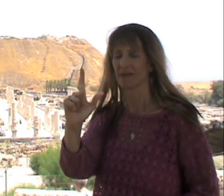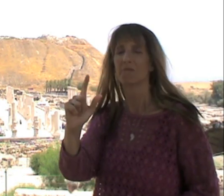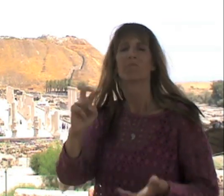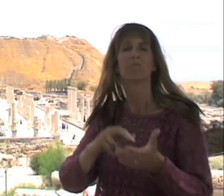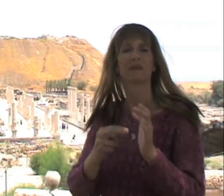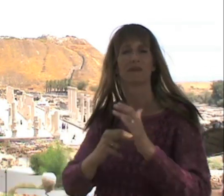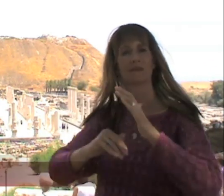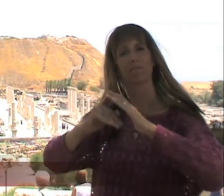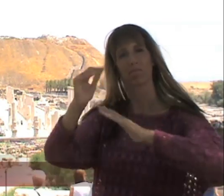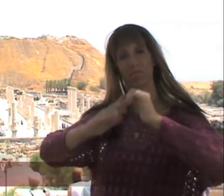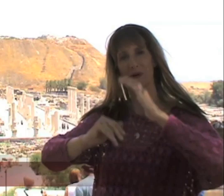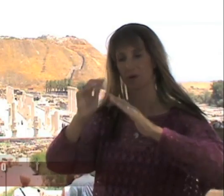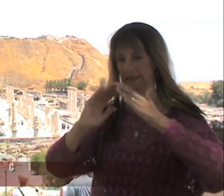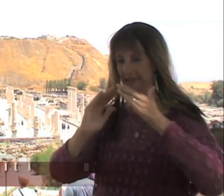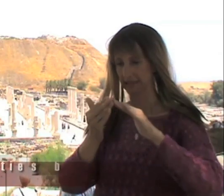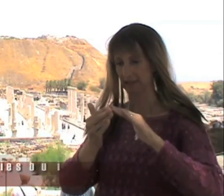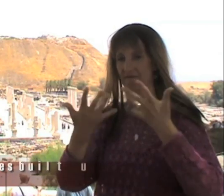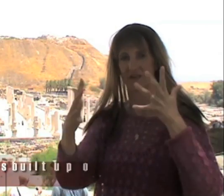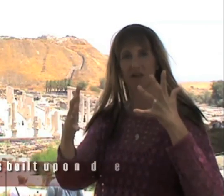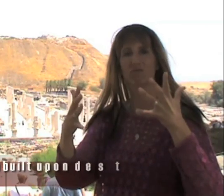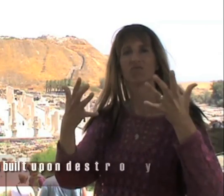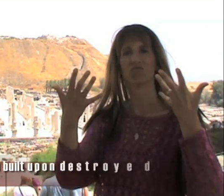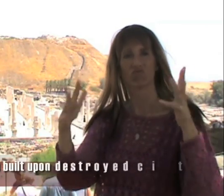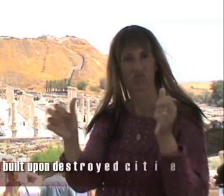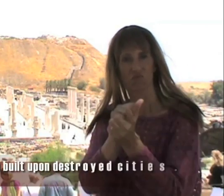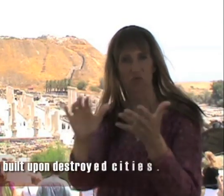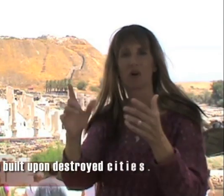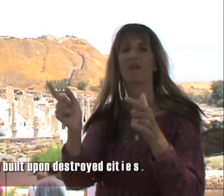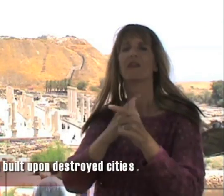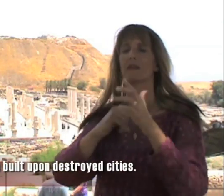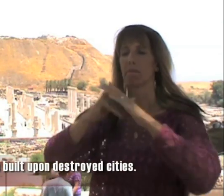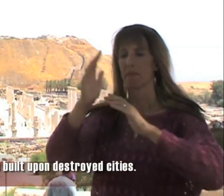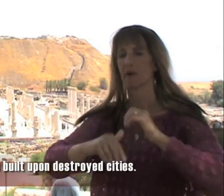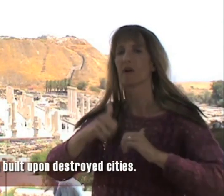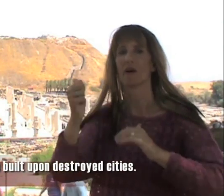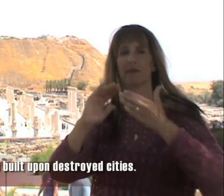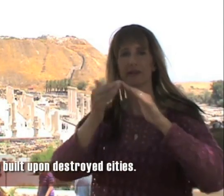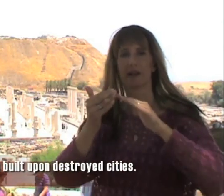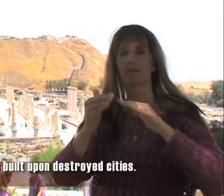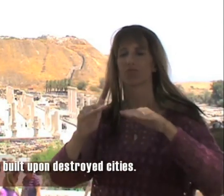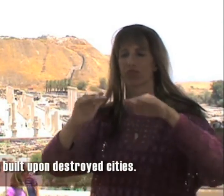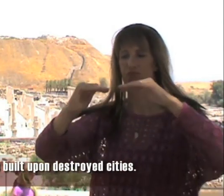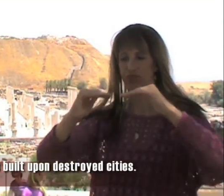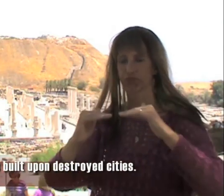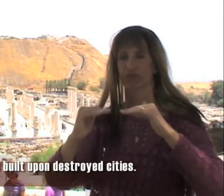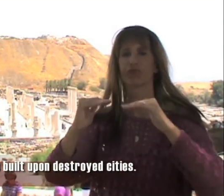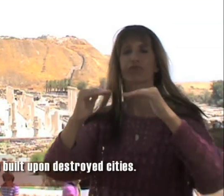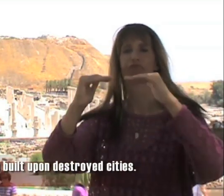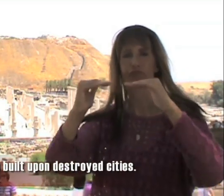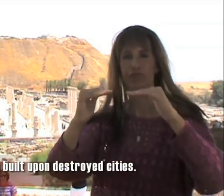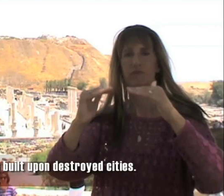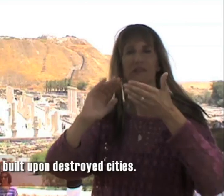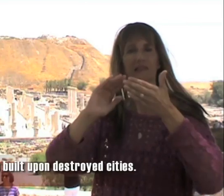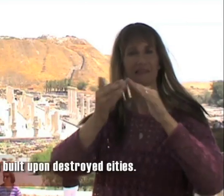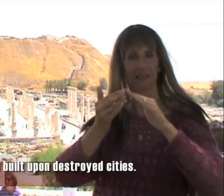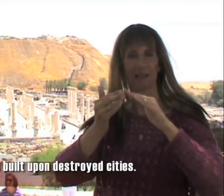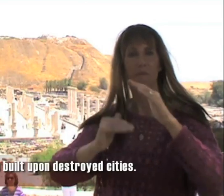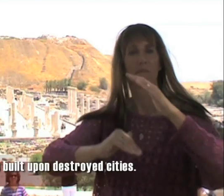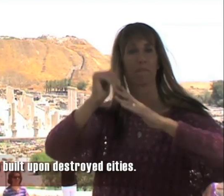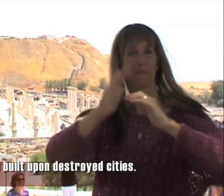what does a tell really mean? Well, a tell has a level of cities, different cities. A city